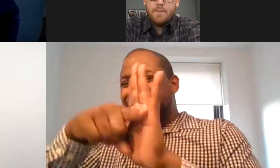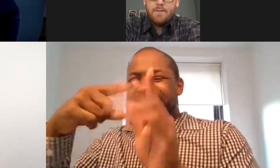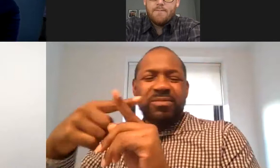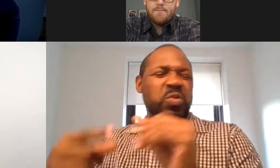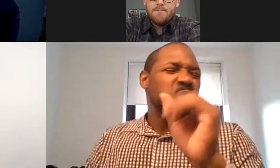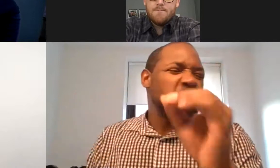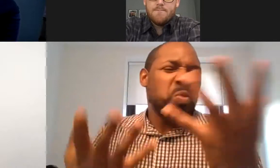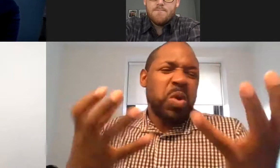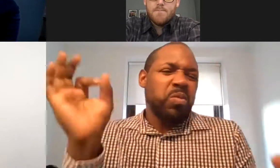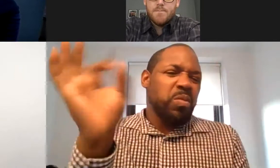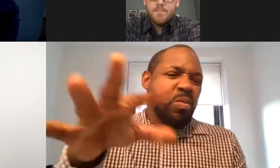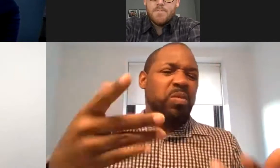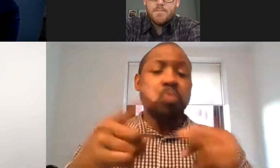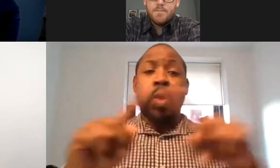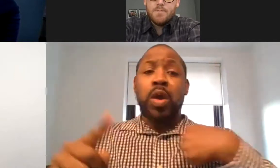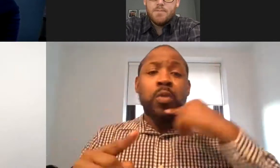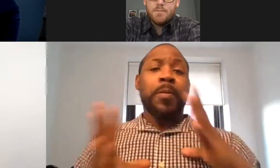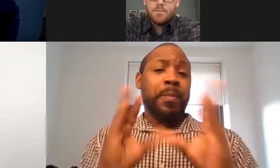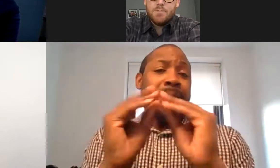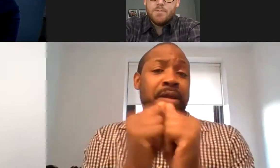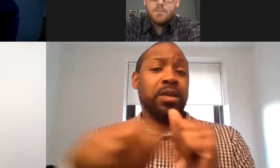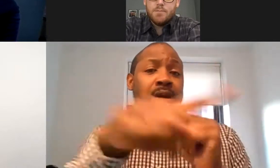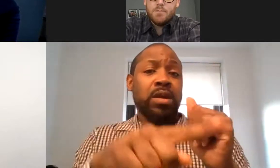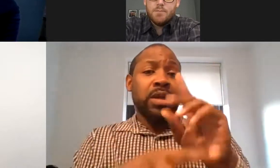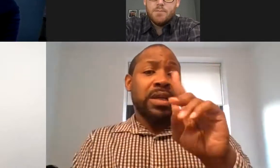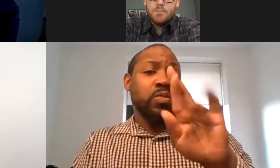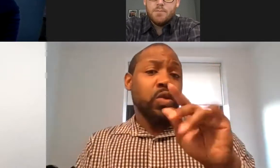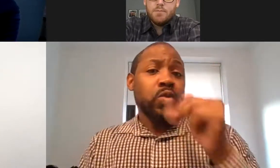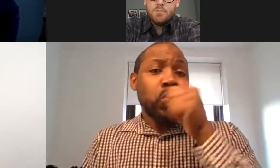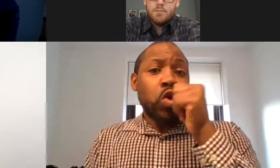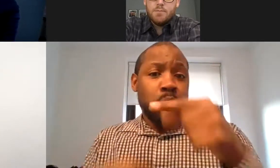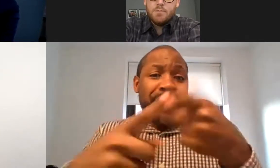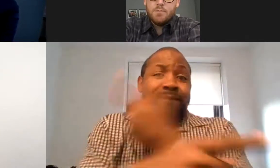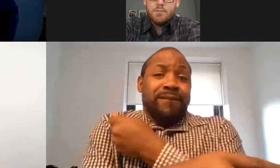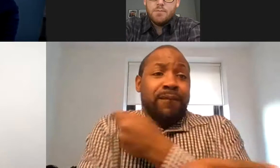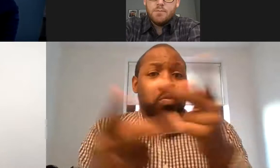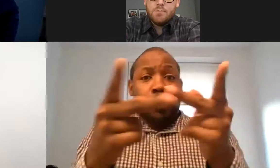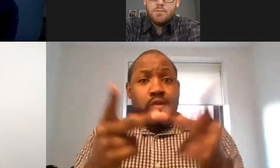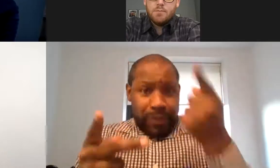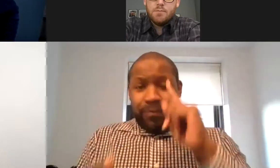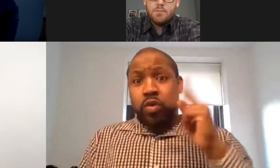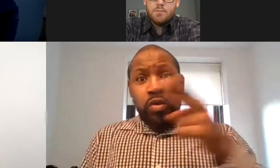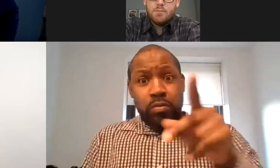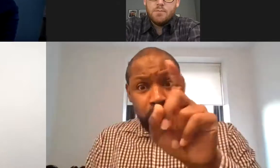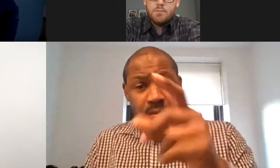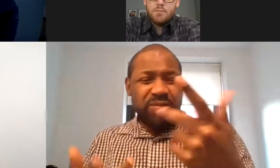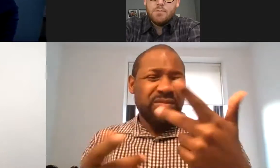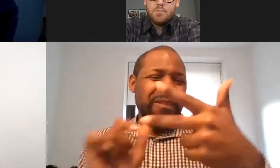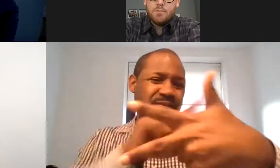forth that, there are pros and cons. I understand where they're coming from, but I am meeting with them tomorrow, and I'm going to continue to push for having a